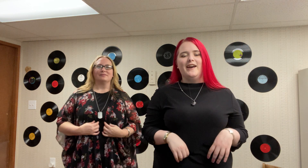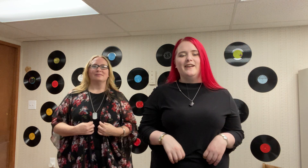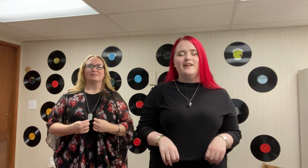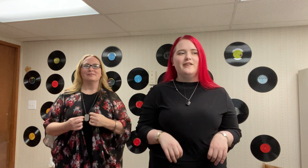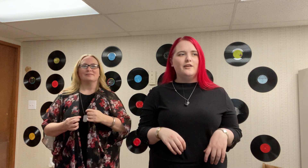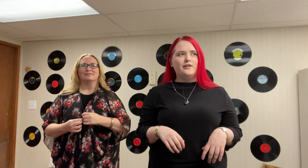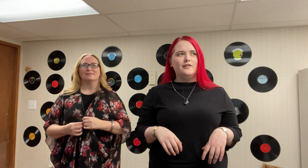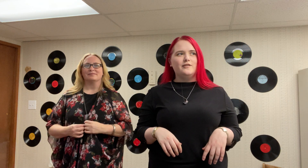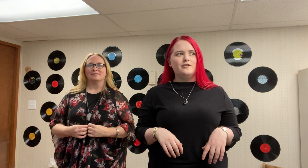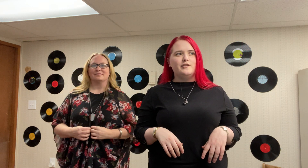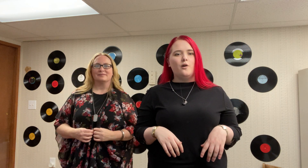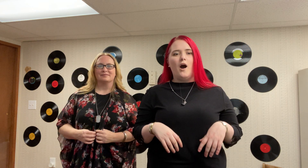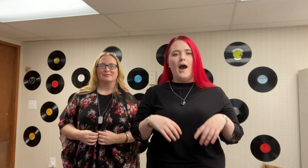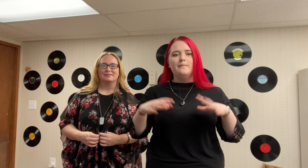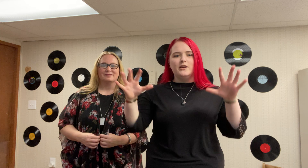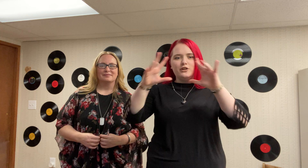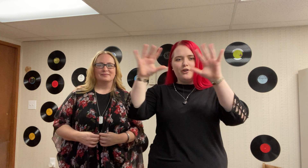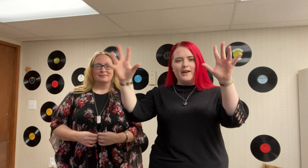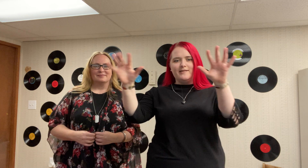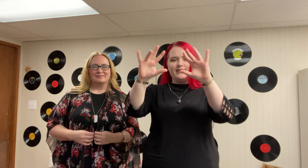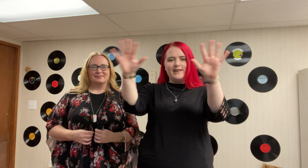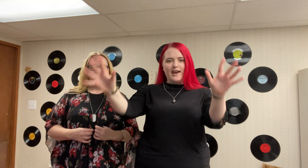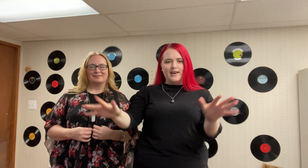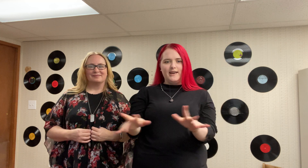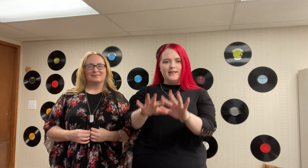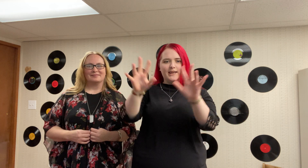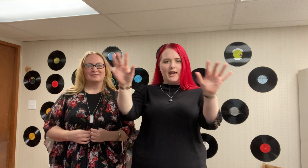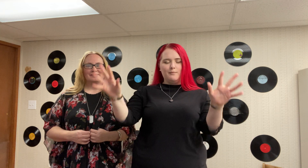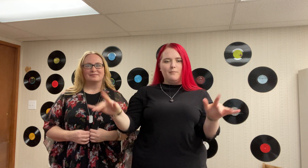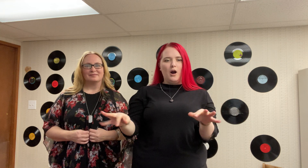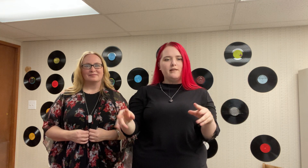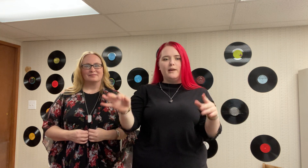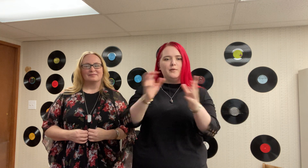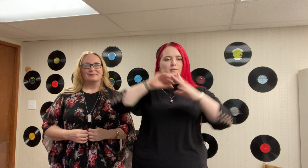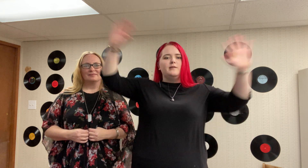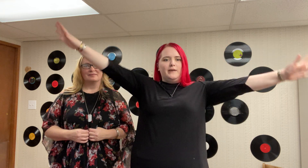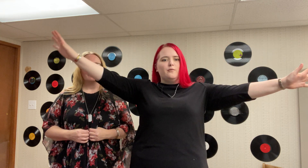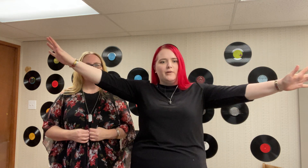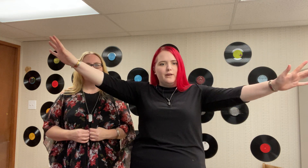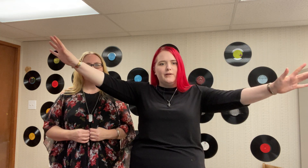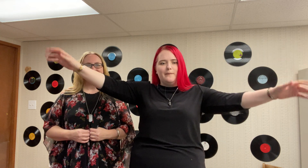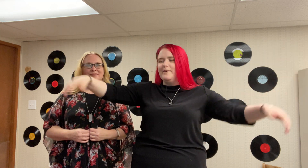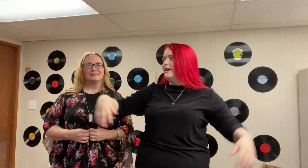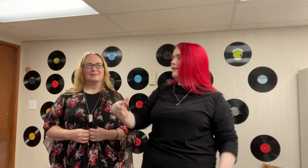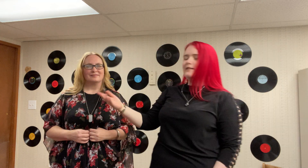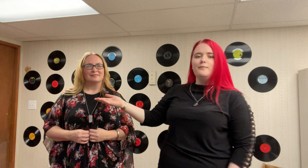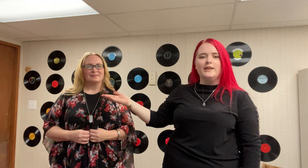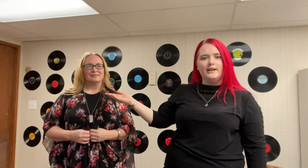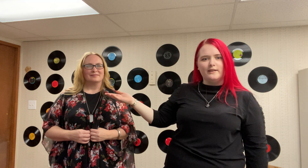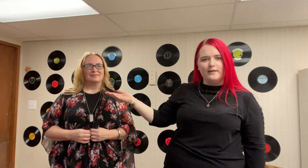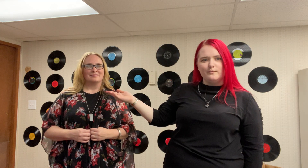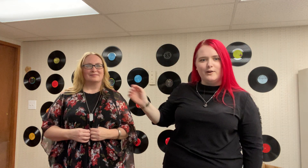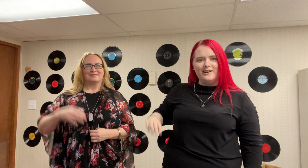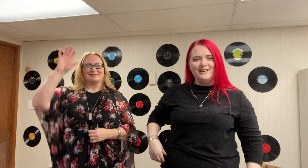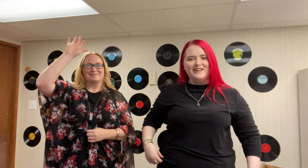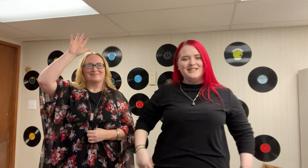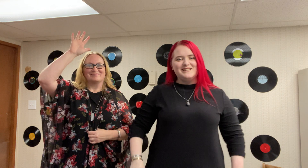and so I'm going to try and stay in the camera box. I'm used to being really, really big because I'm related to this one.